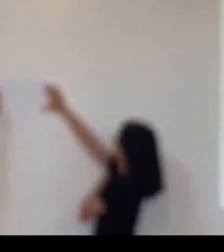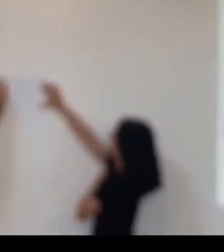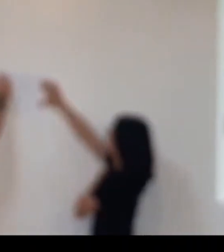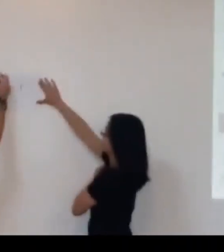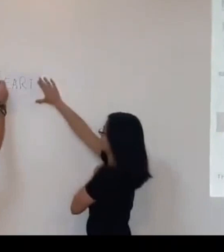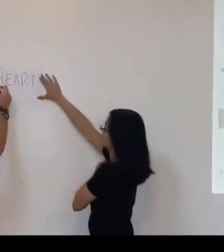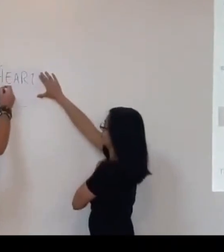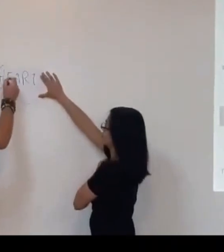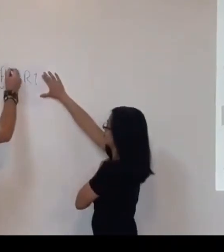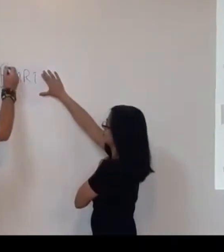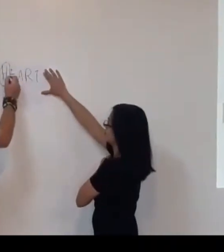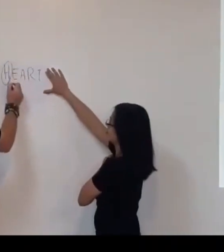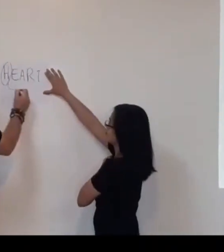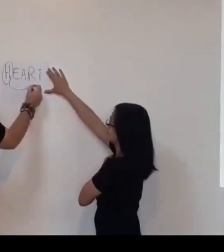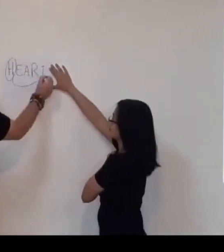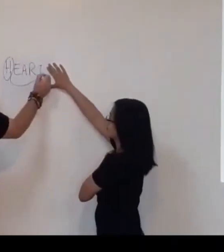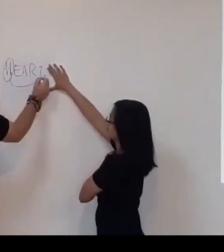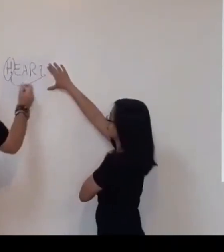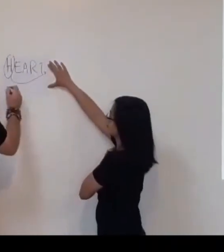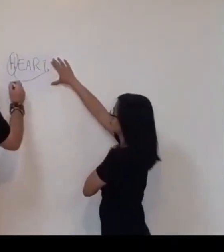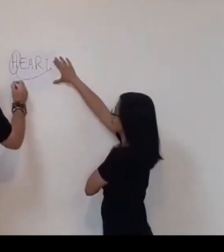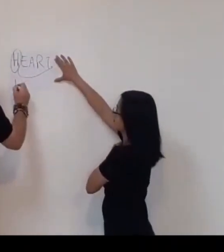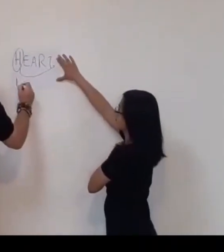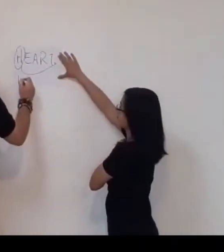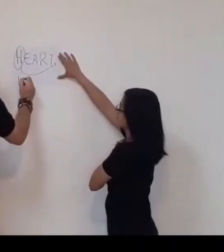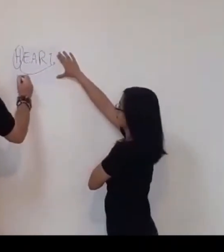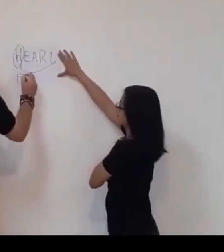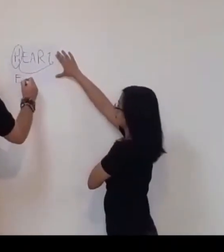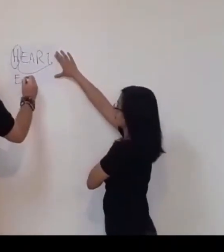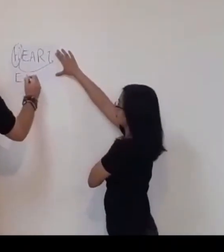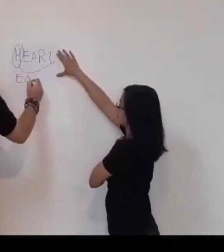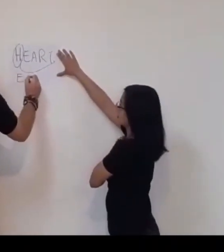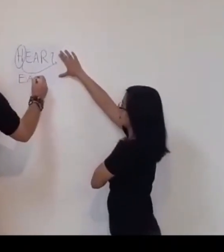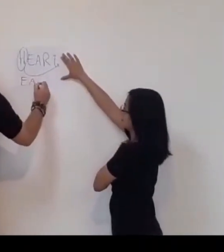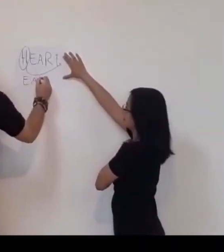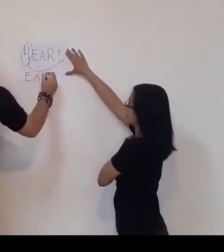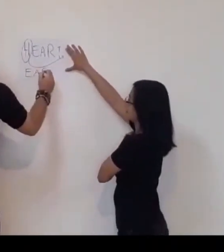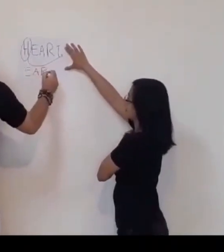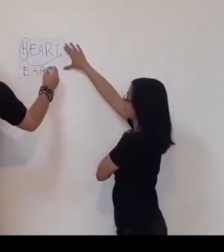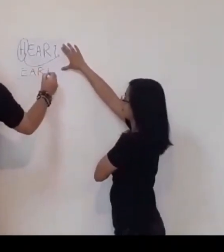If I move this letter here, it makes